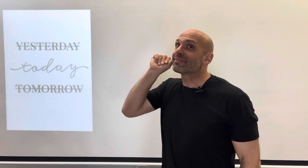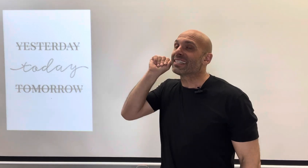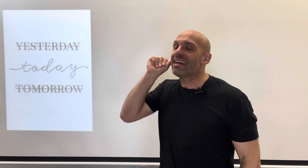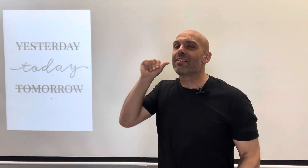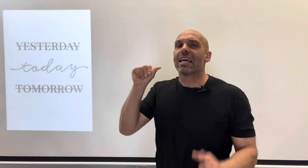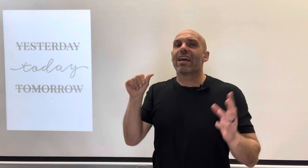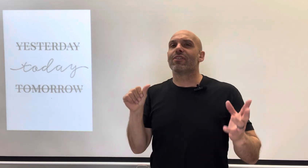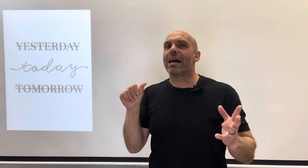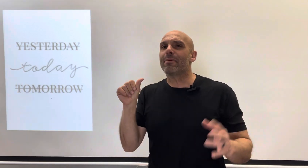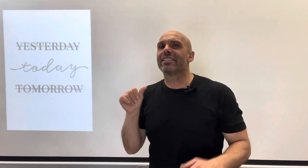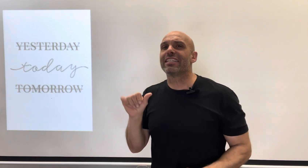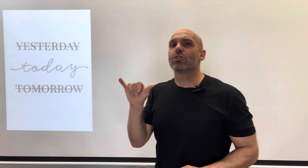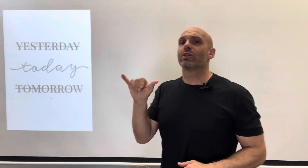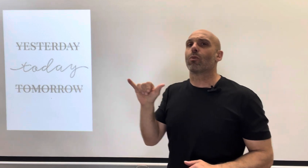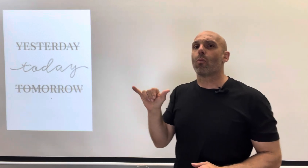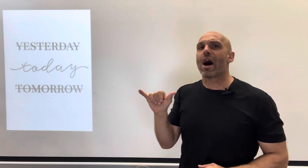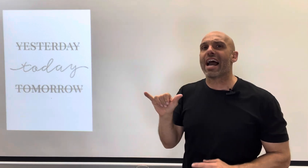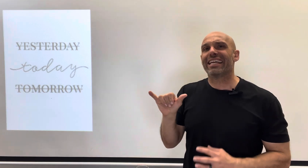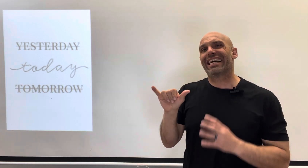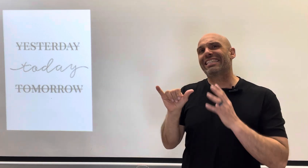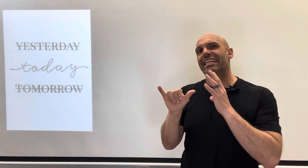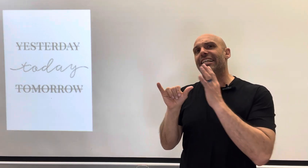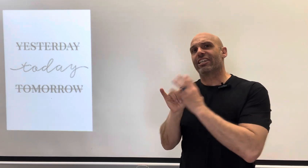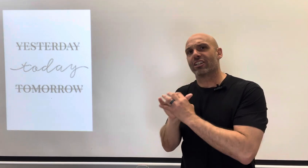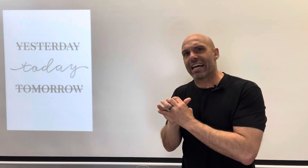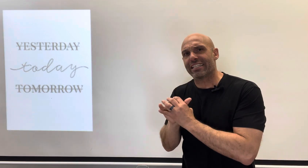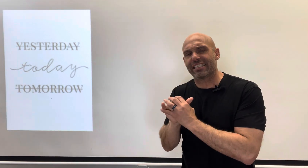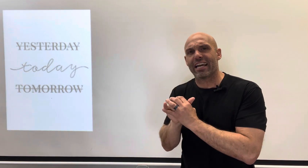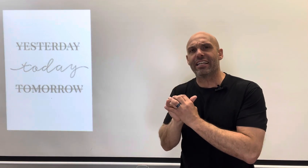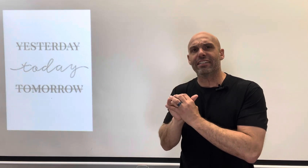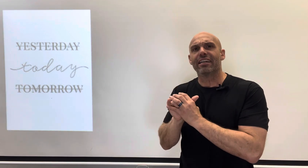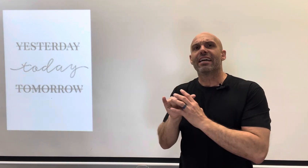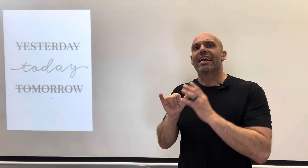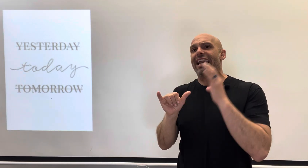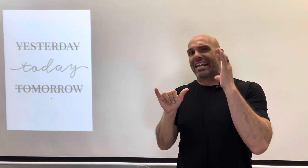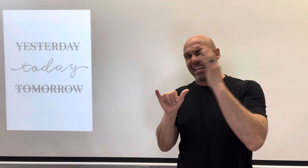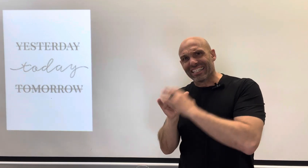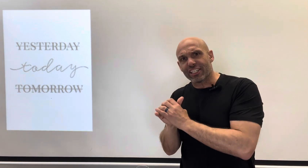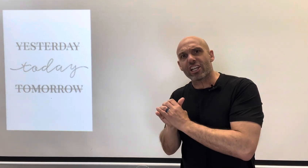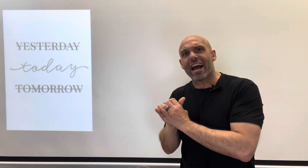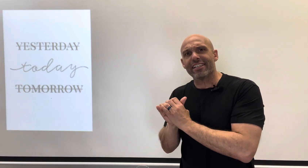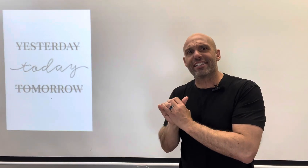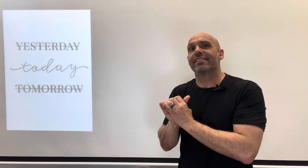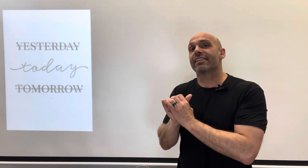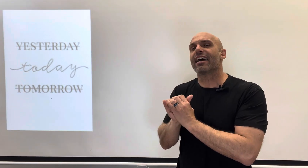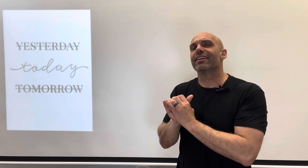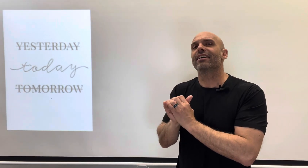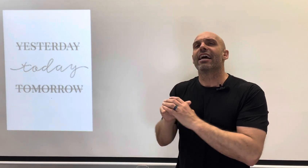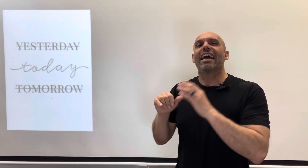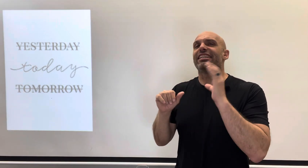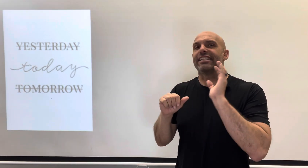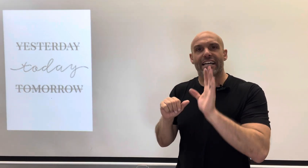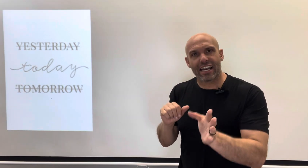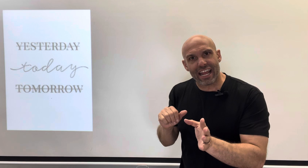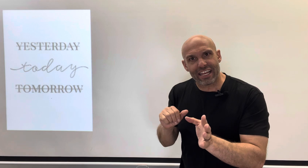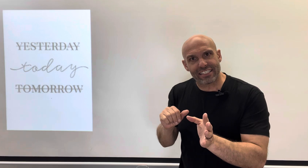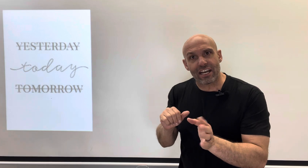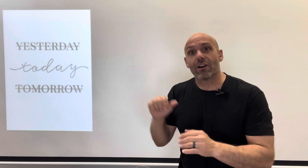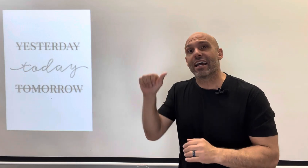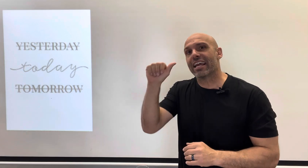Okay? If you happen to see this with a Y, that's an initialized sign, an Englishized sign, and it's not ASL.